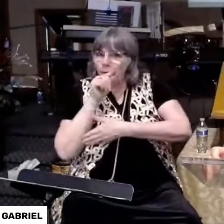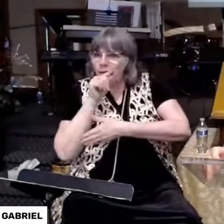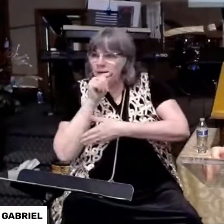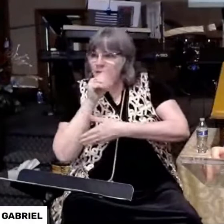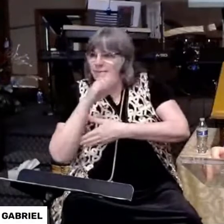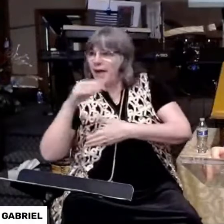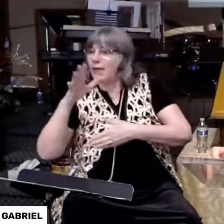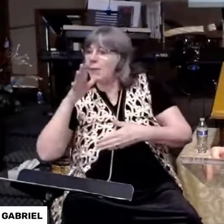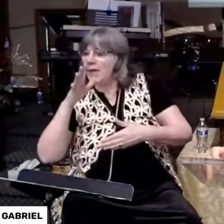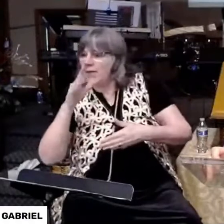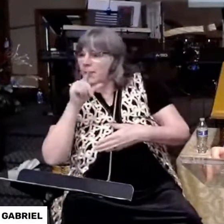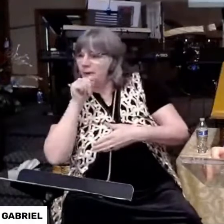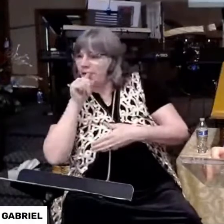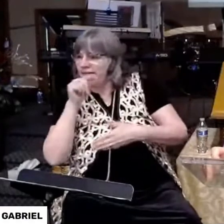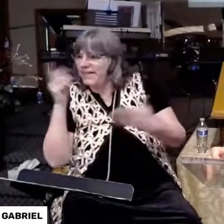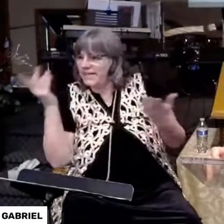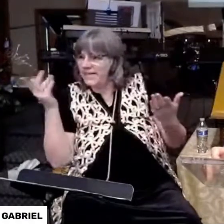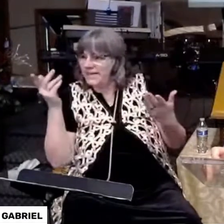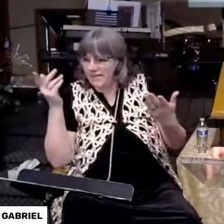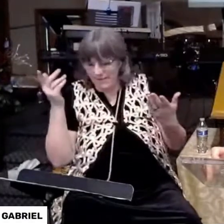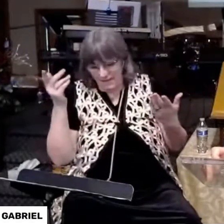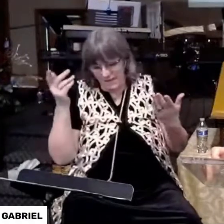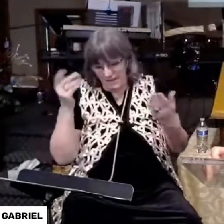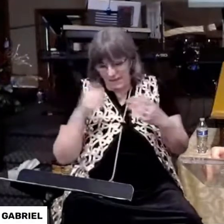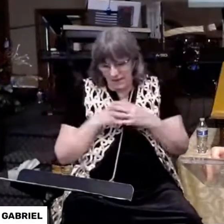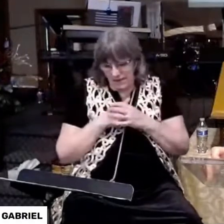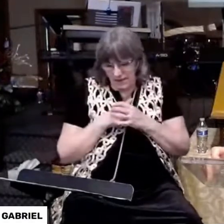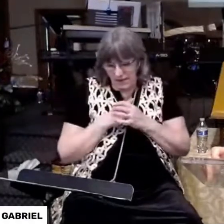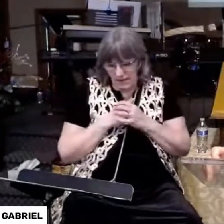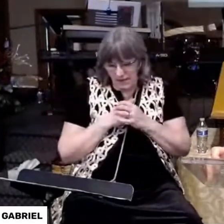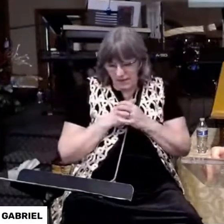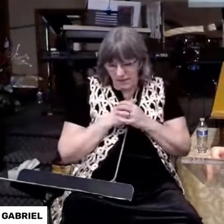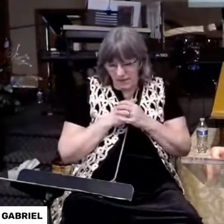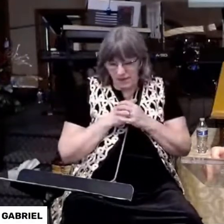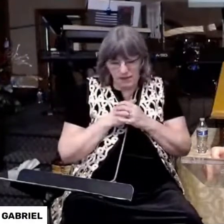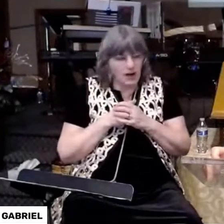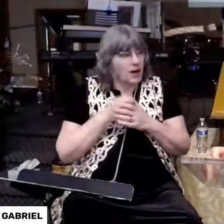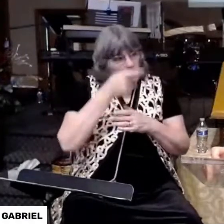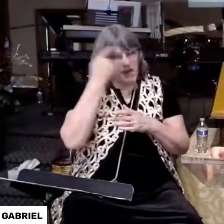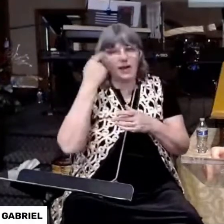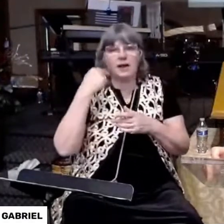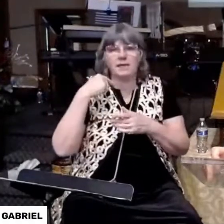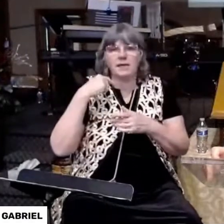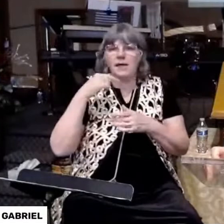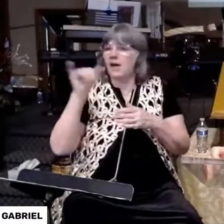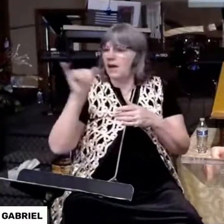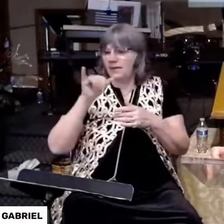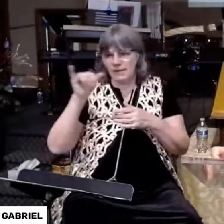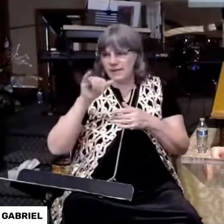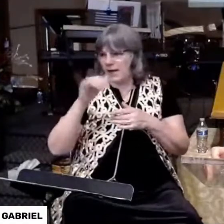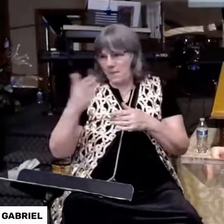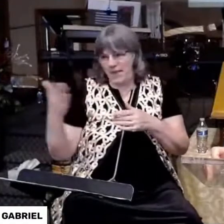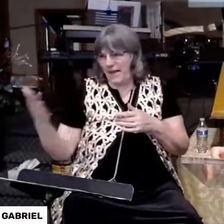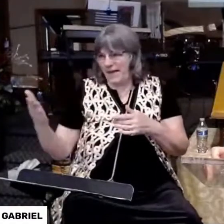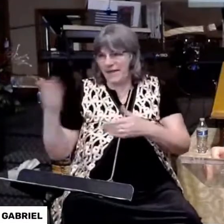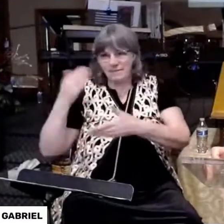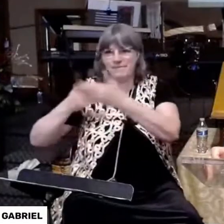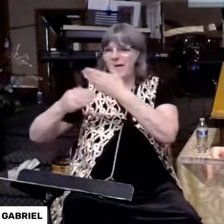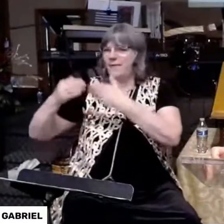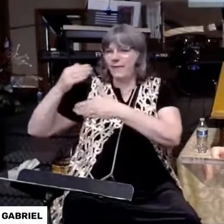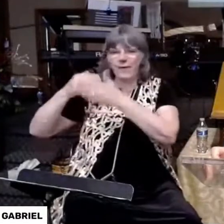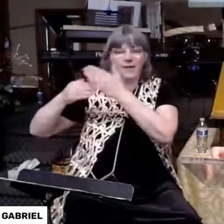I think it would address these things, because to Hashem they are important: the right of